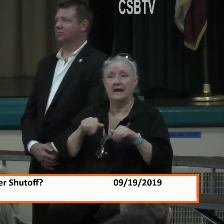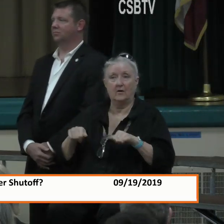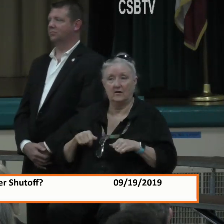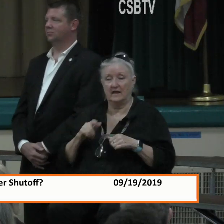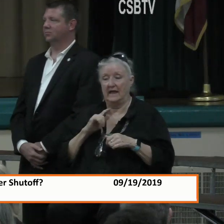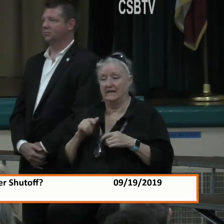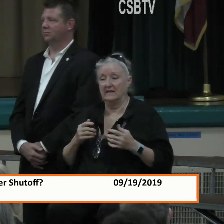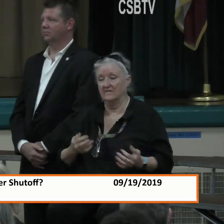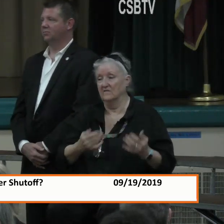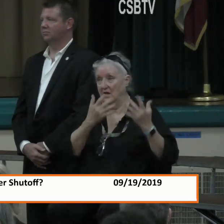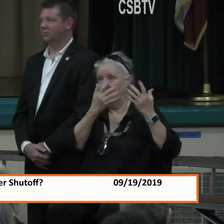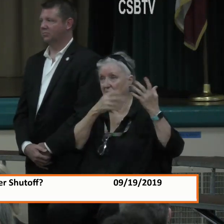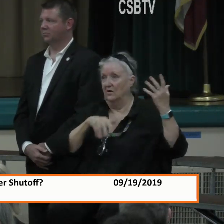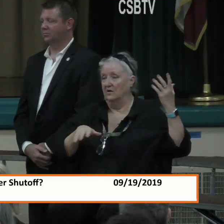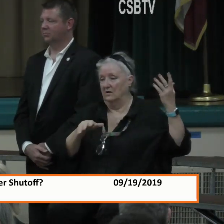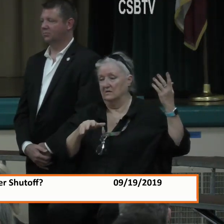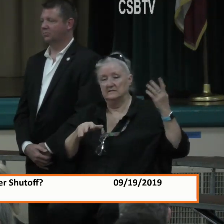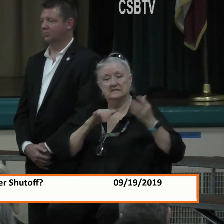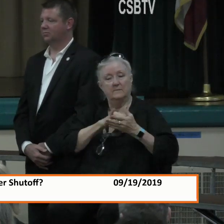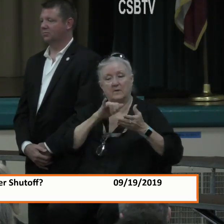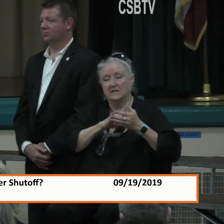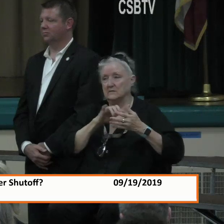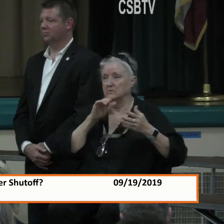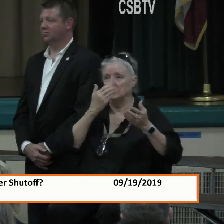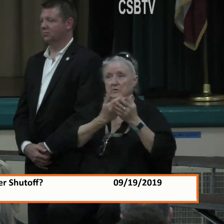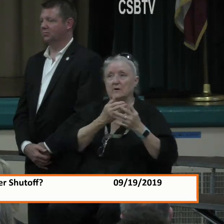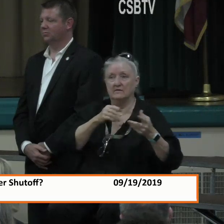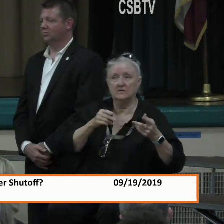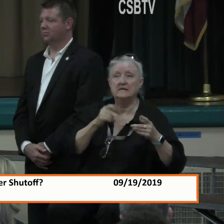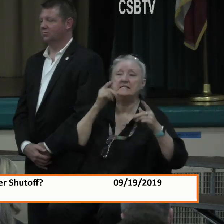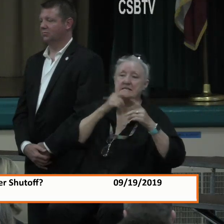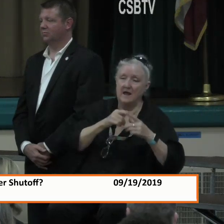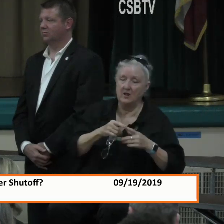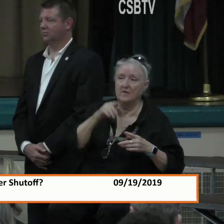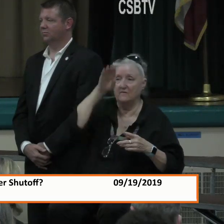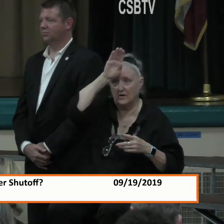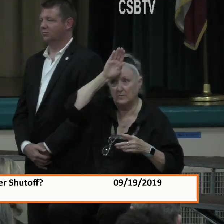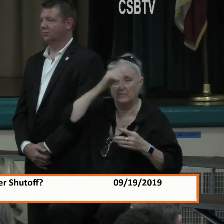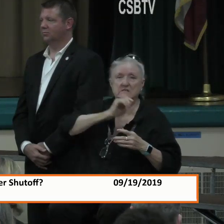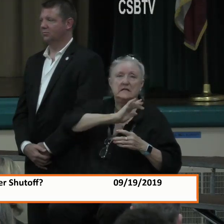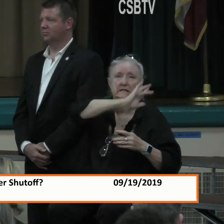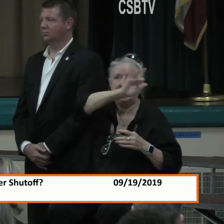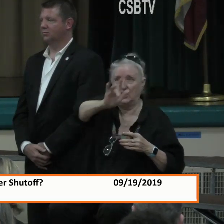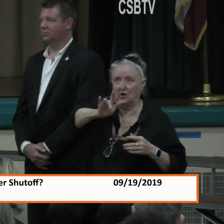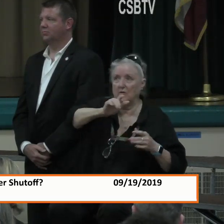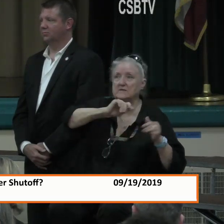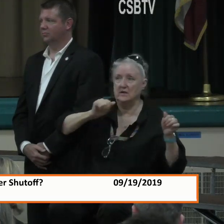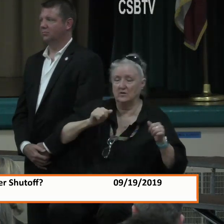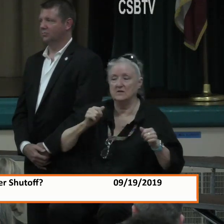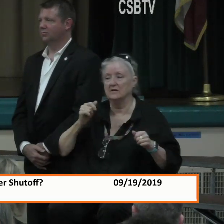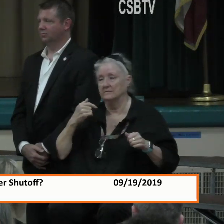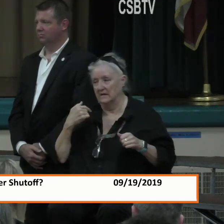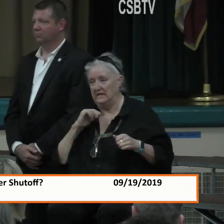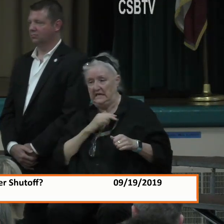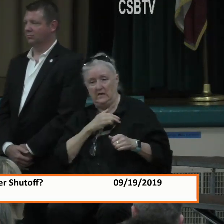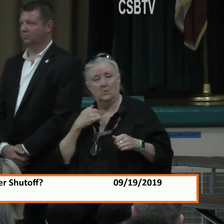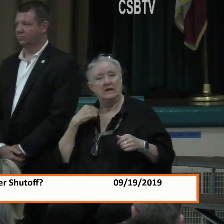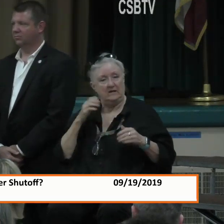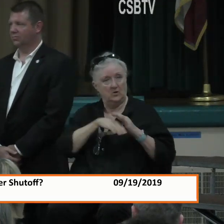are under fire, they're almost impossible to get to until the fire departments clear those areas for us to go in safely.